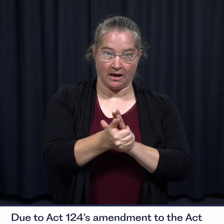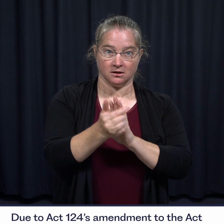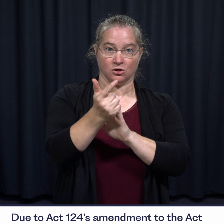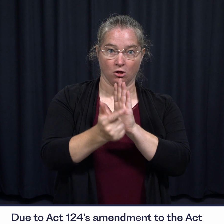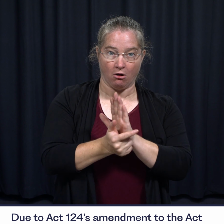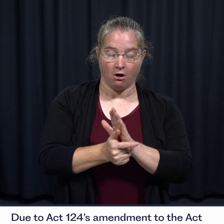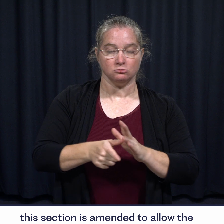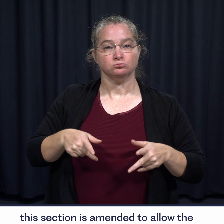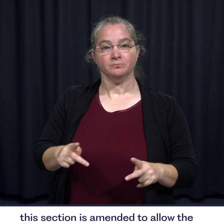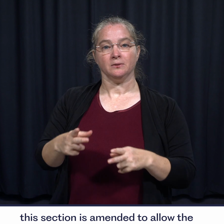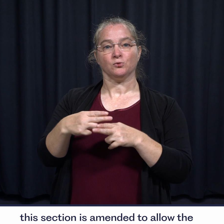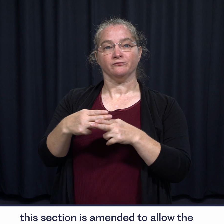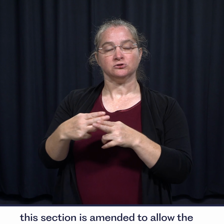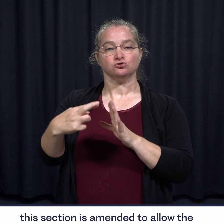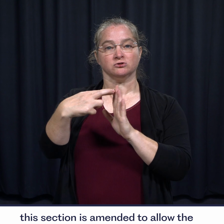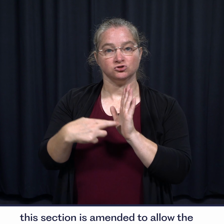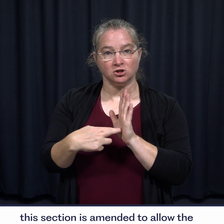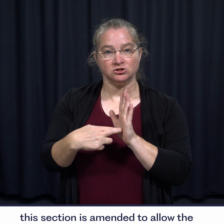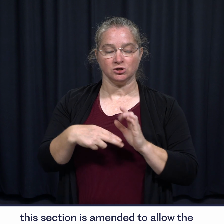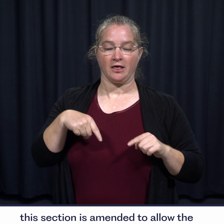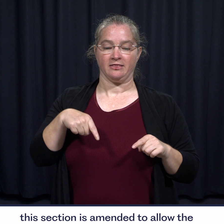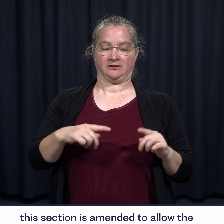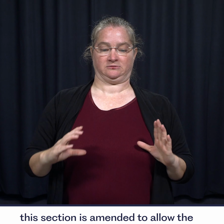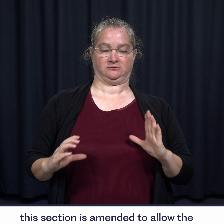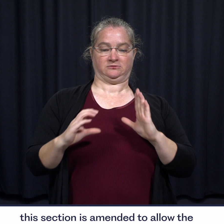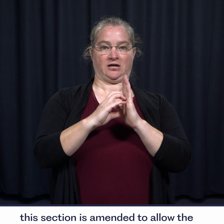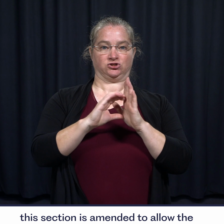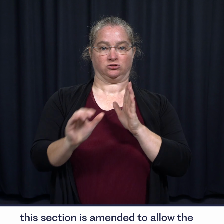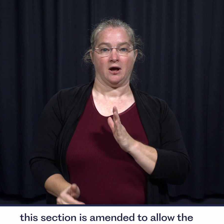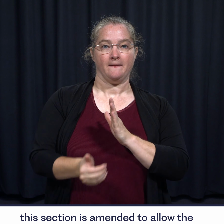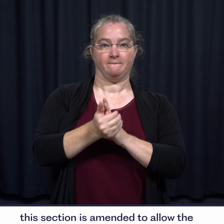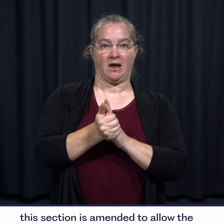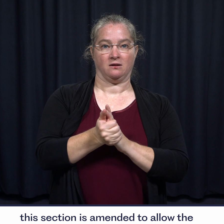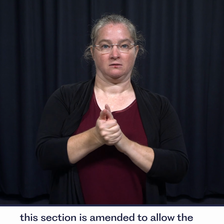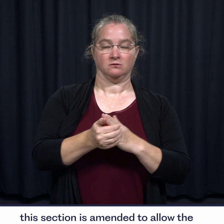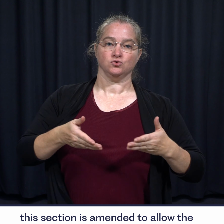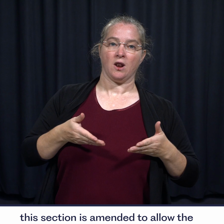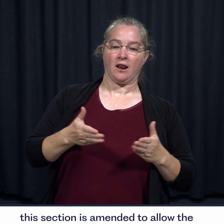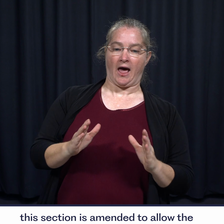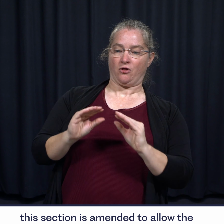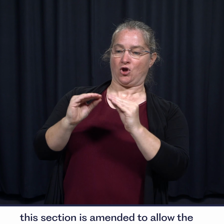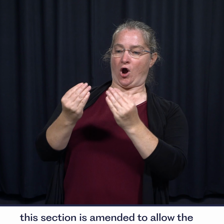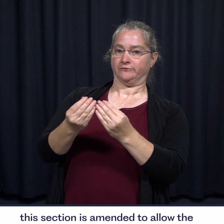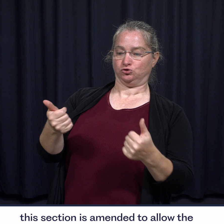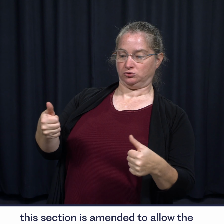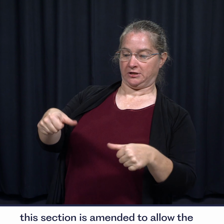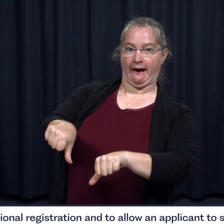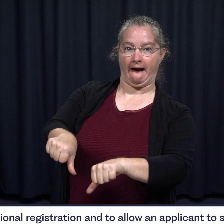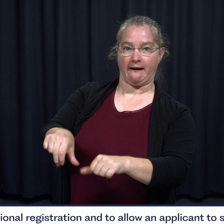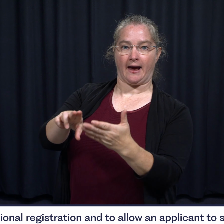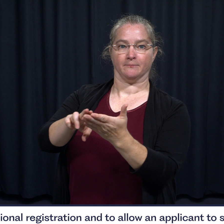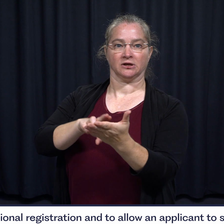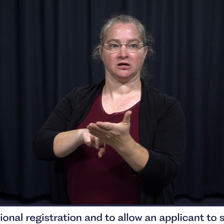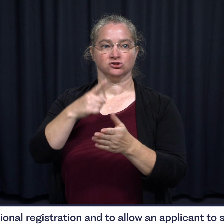registration, this section is amended to allow the office to deny an application for provisional